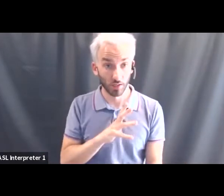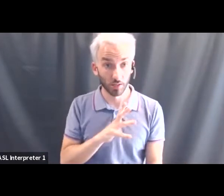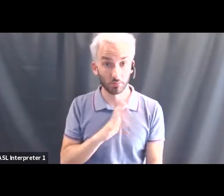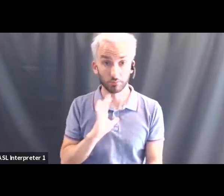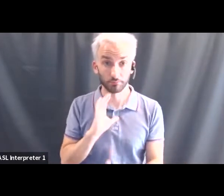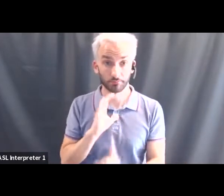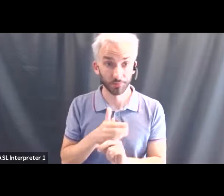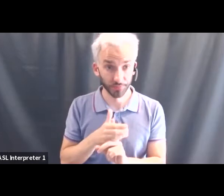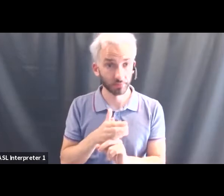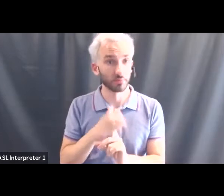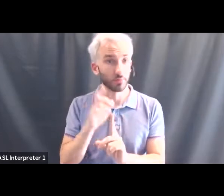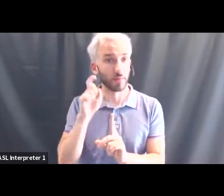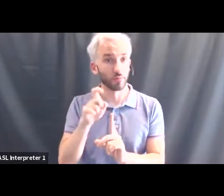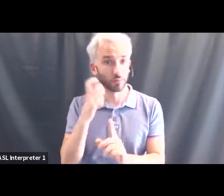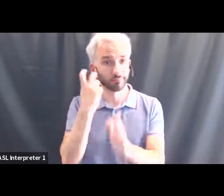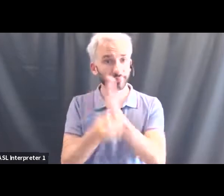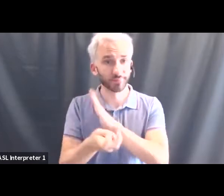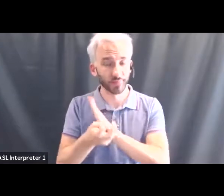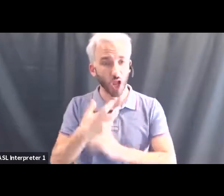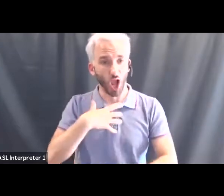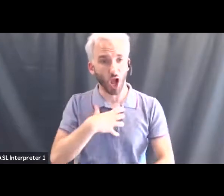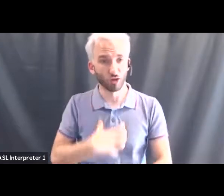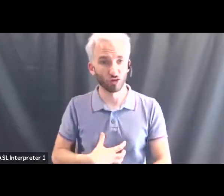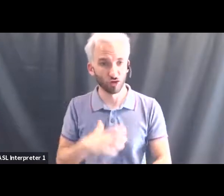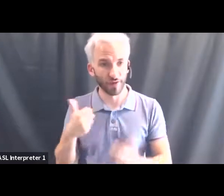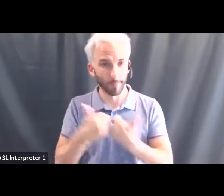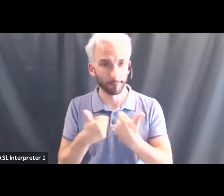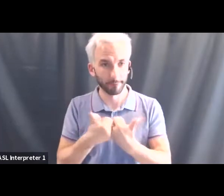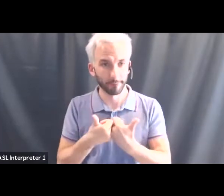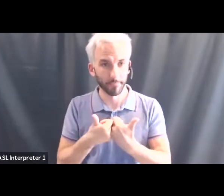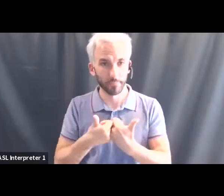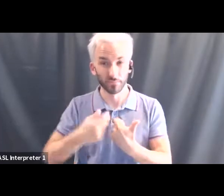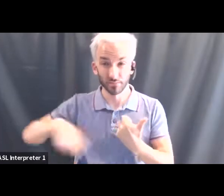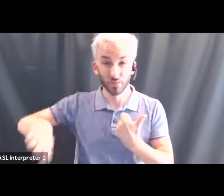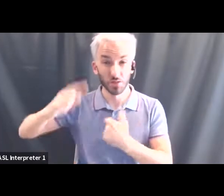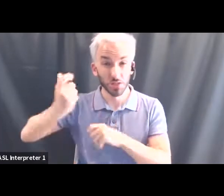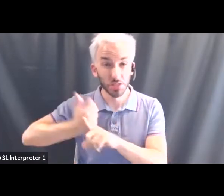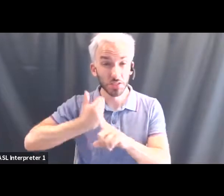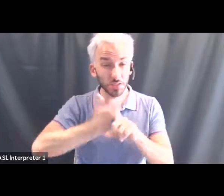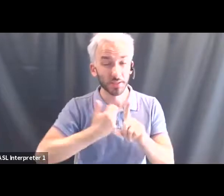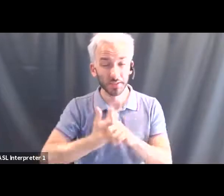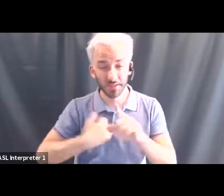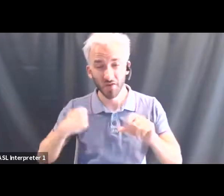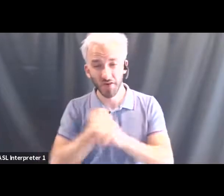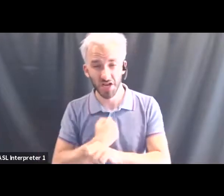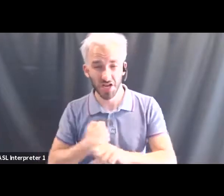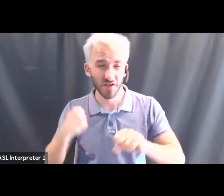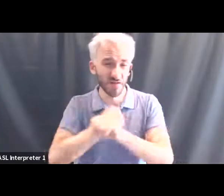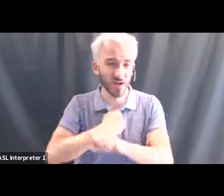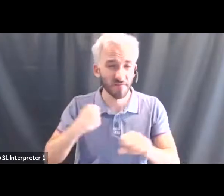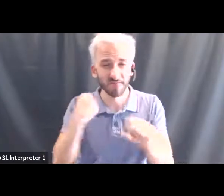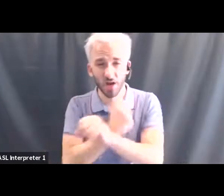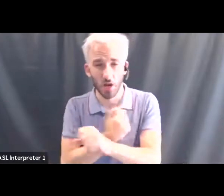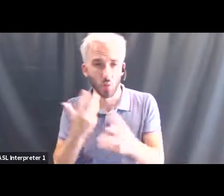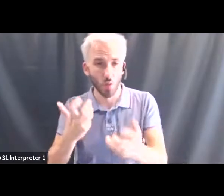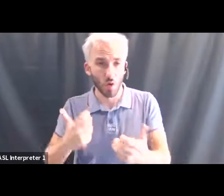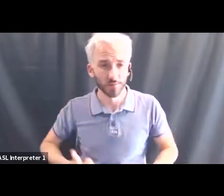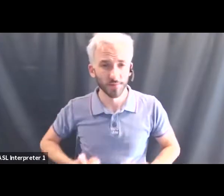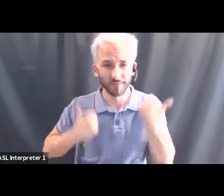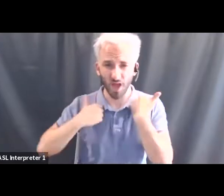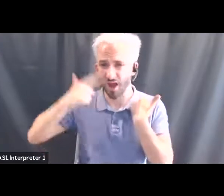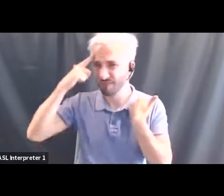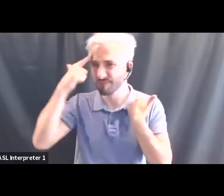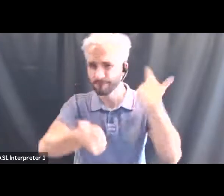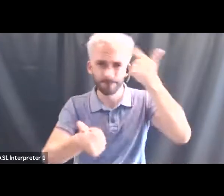Hunger Games, that we were all fighting so desperately for survival that it was every woman for herself. I used to resent